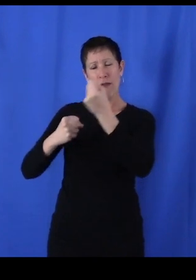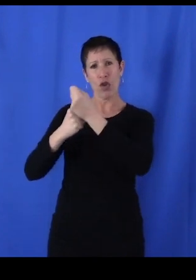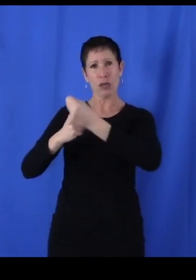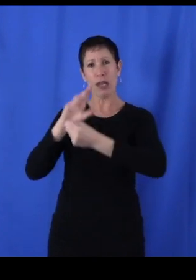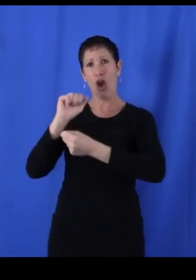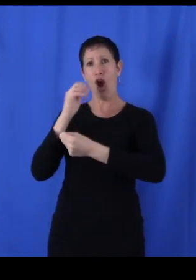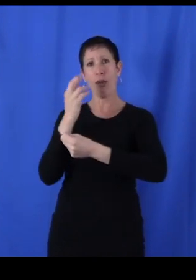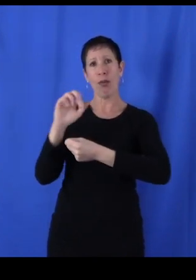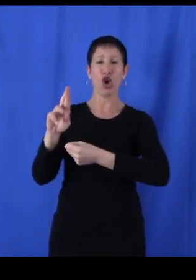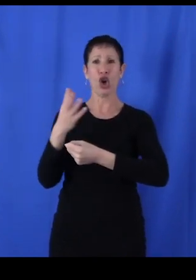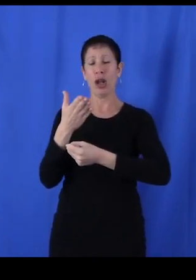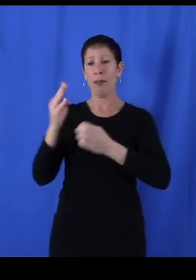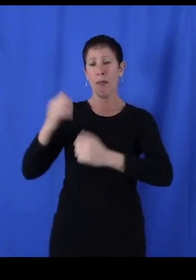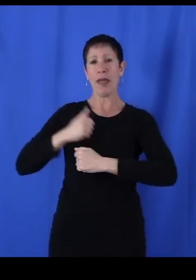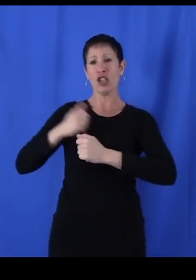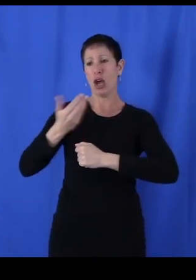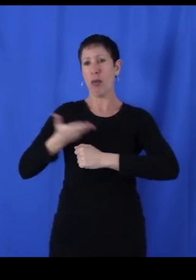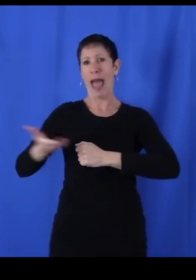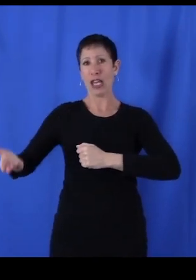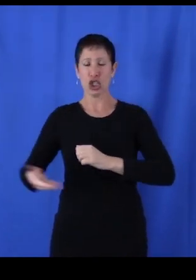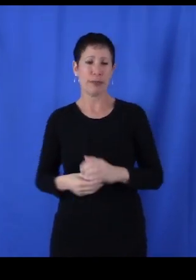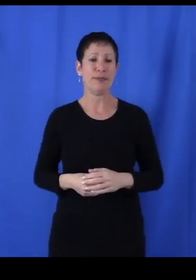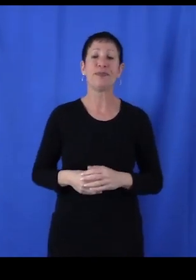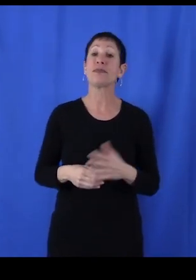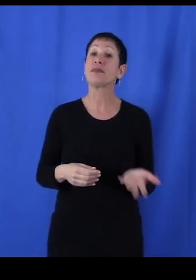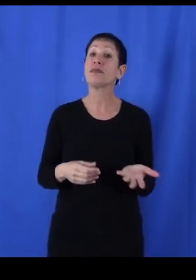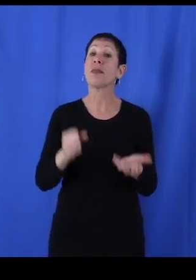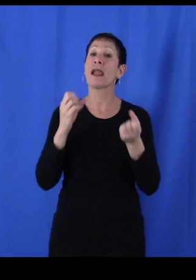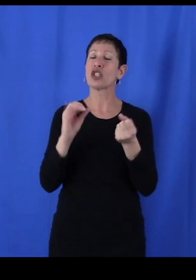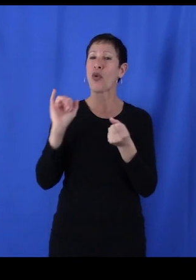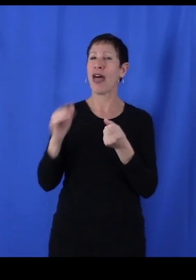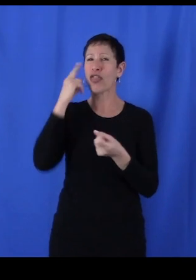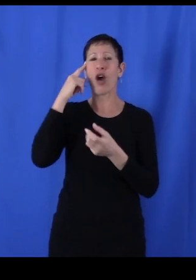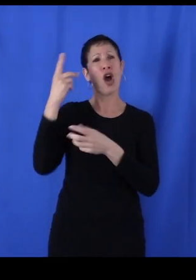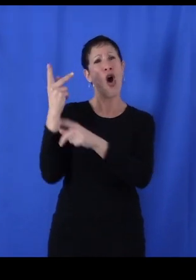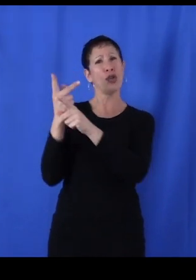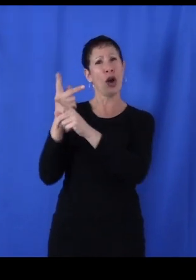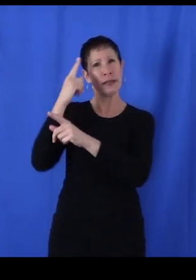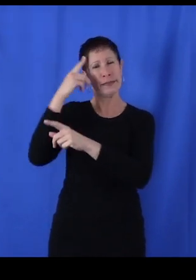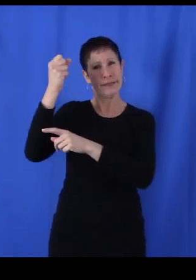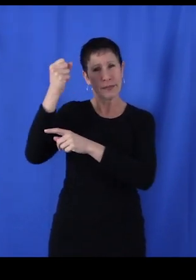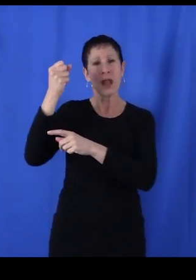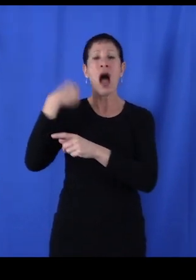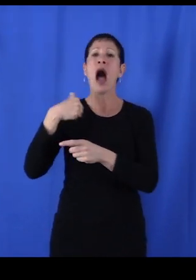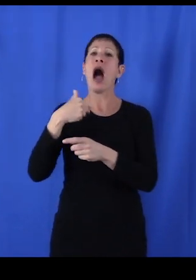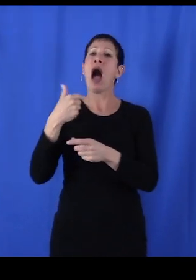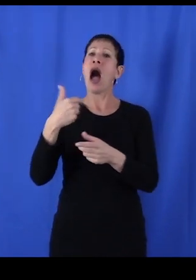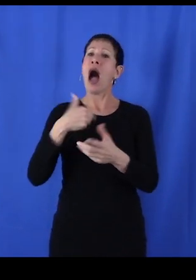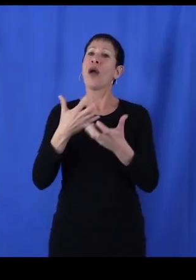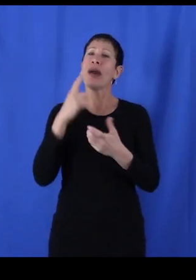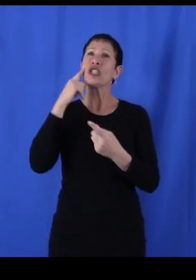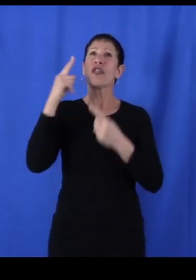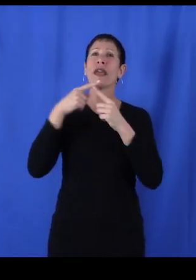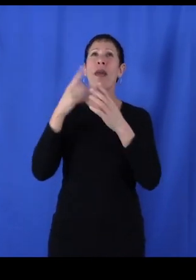military baggage. So hold on to this, because I want us to think through the internet from